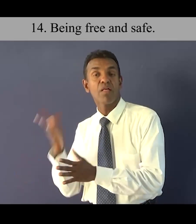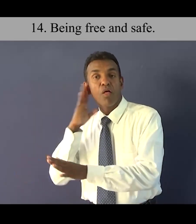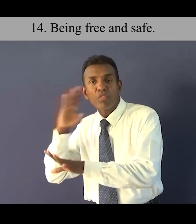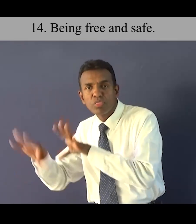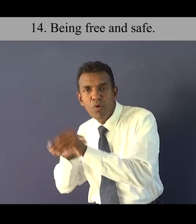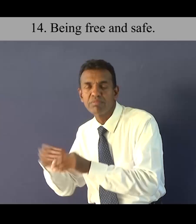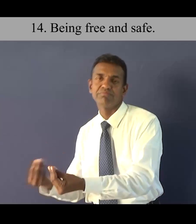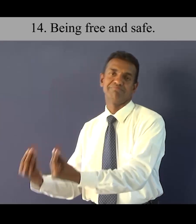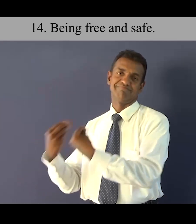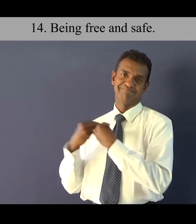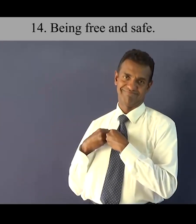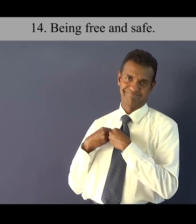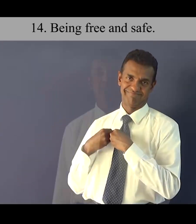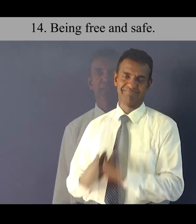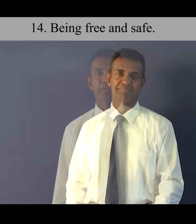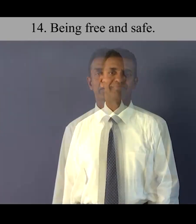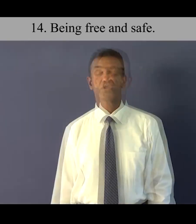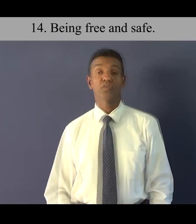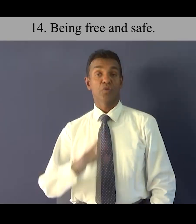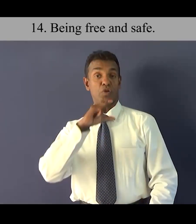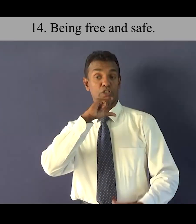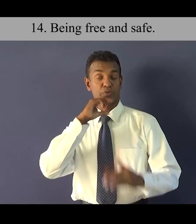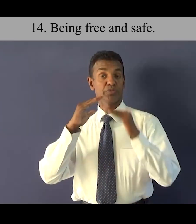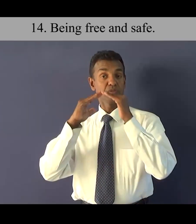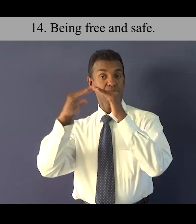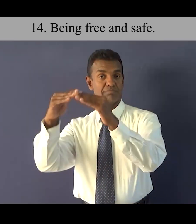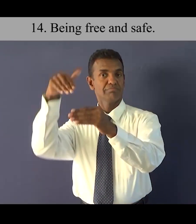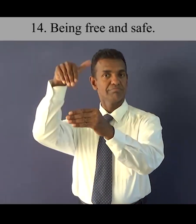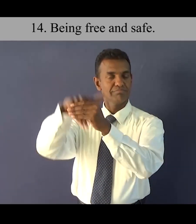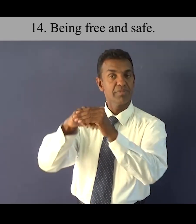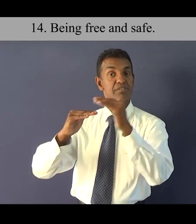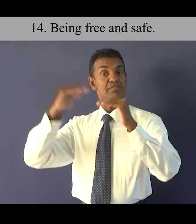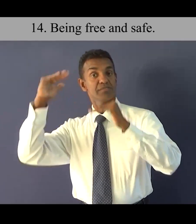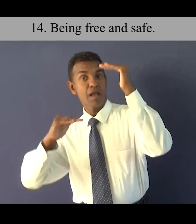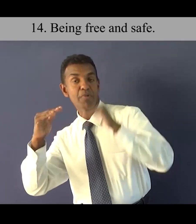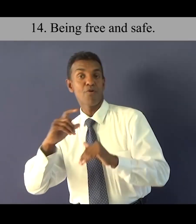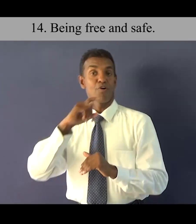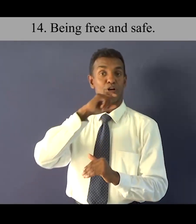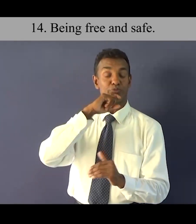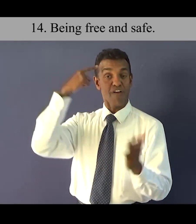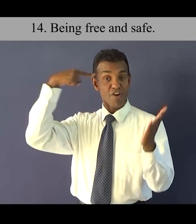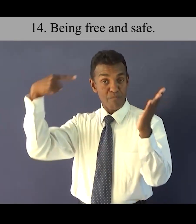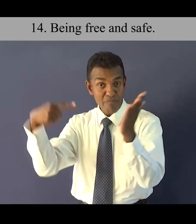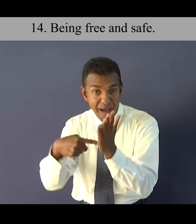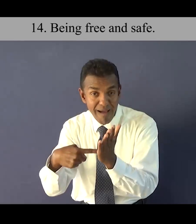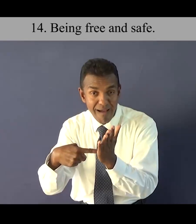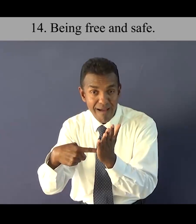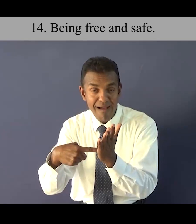accessible information about their rights, given access to help and